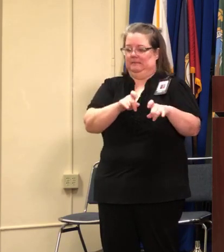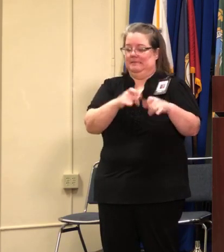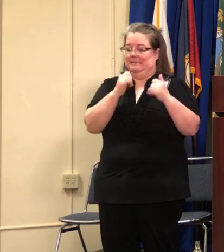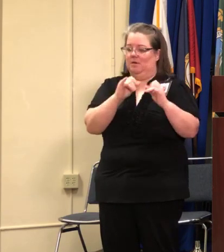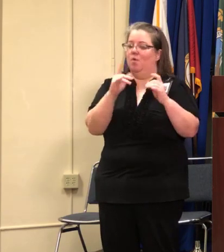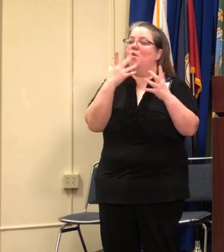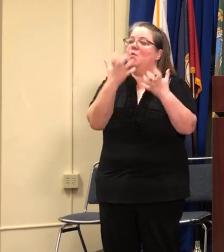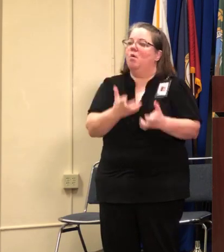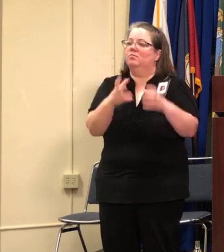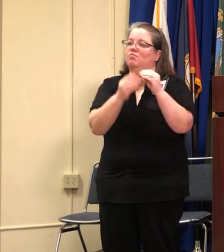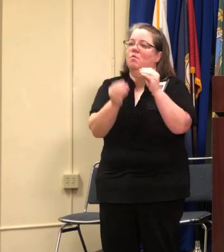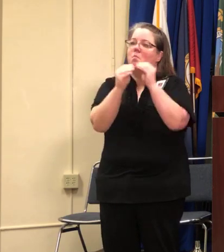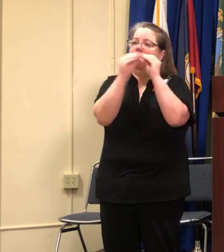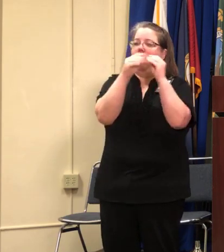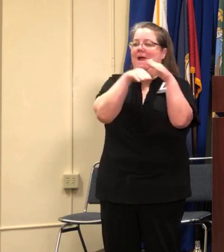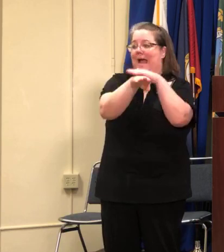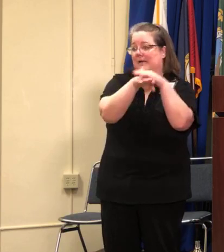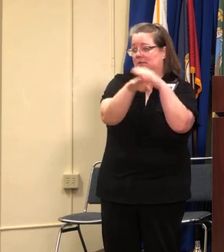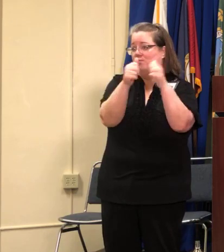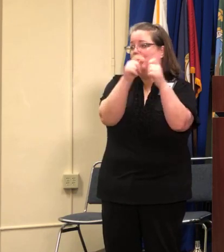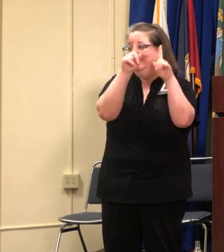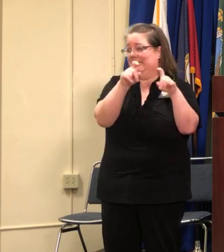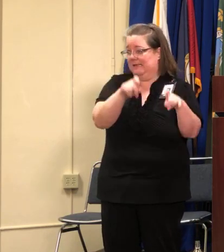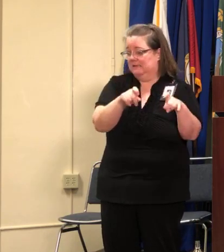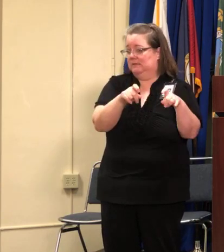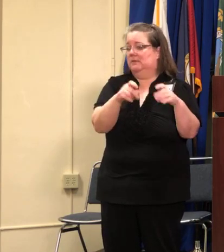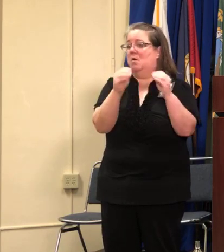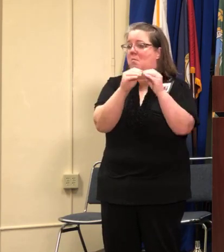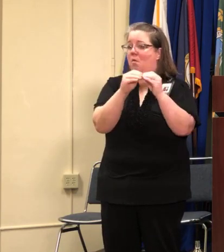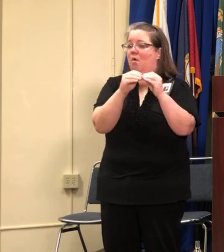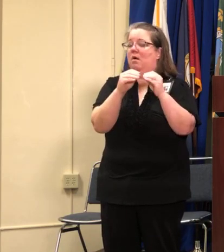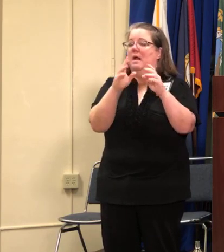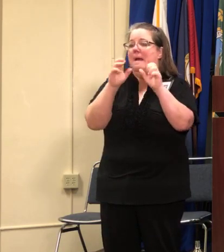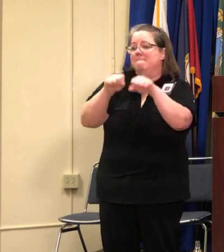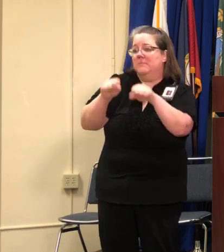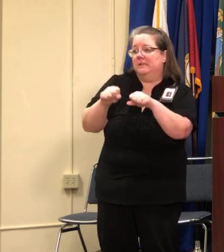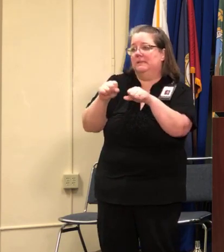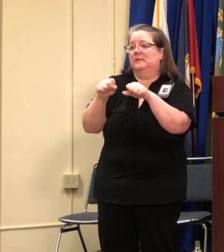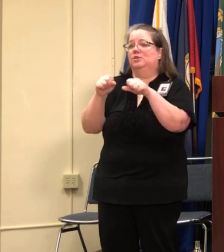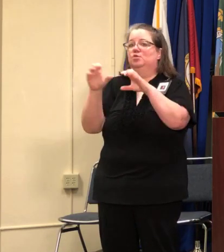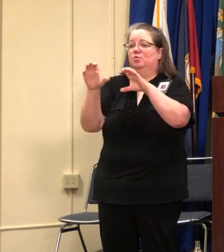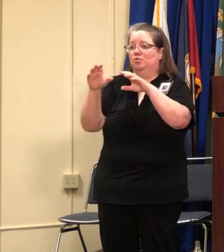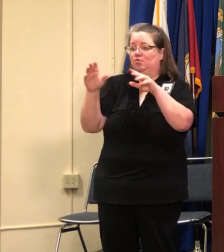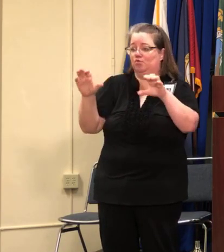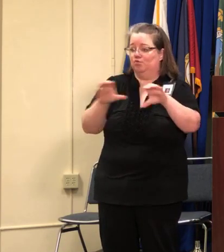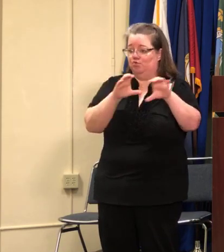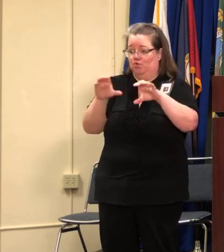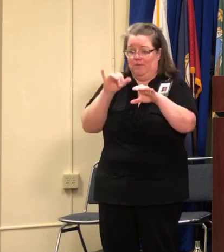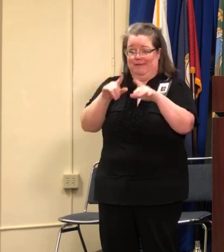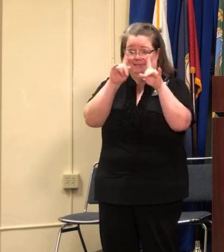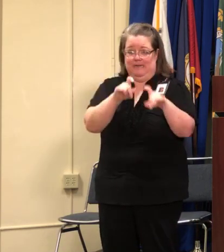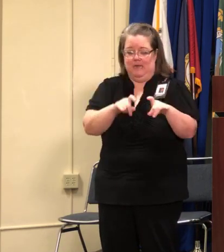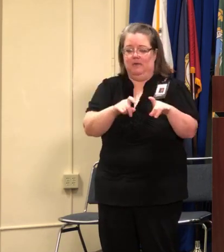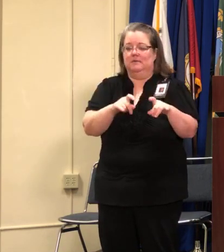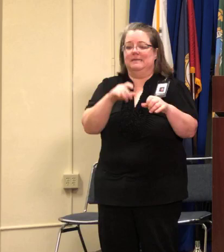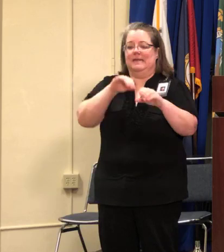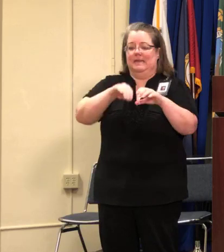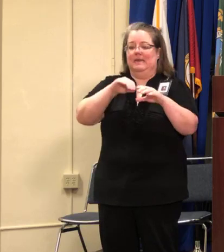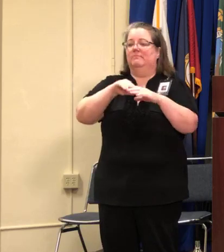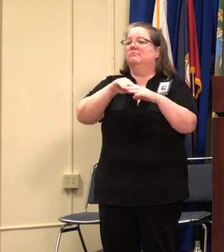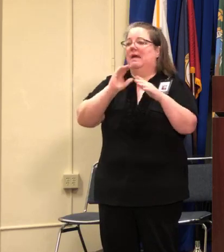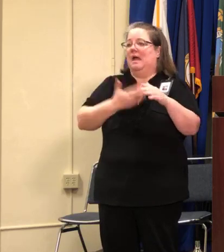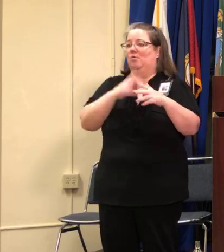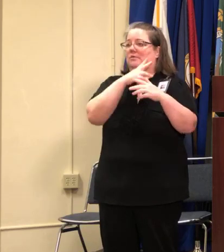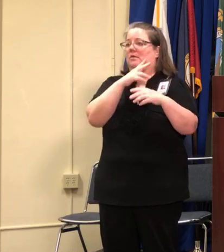like to have more access to and a greater capacity to perform in our healthcare systems locally, people are able to